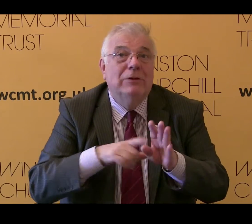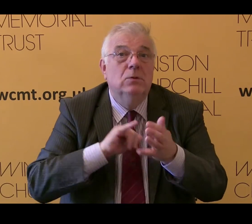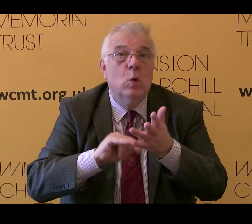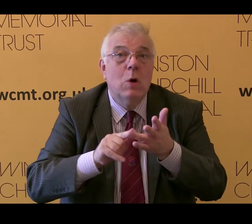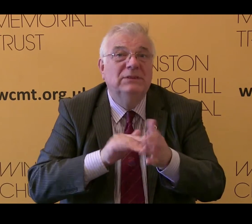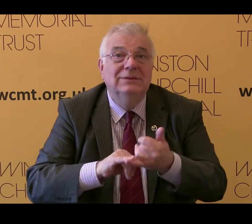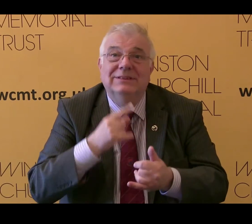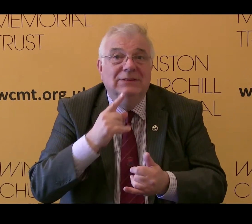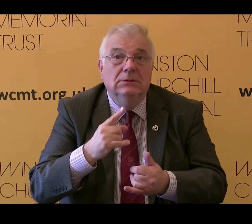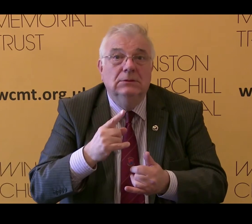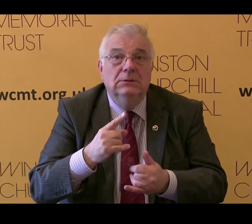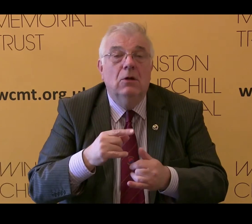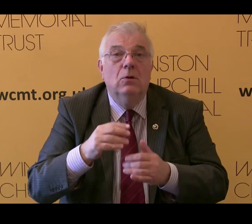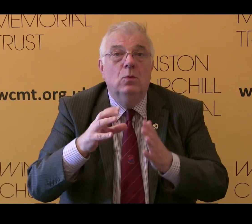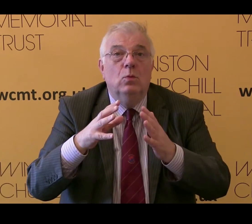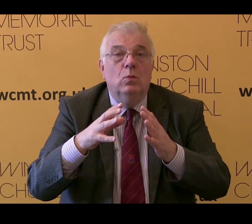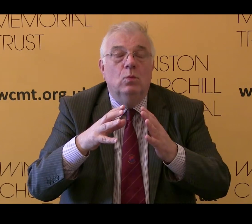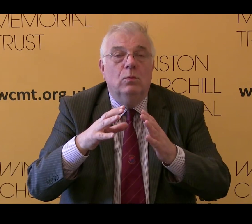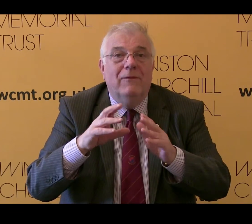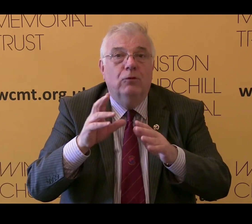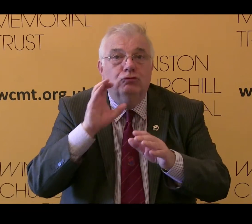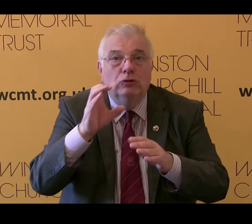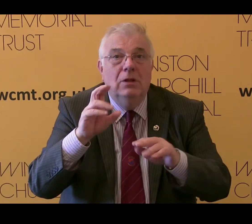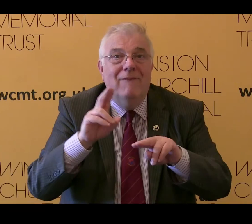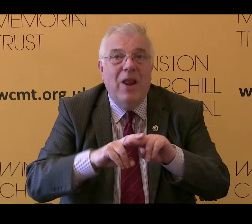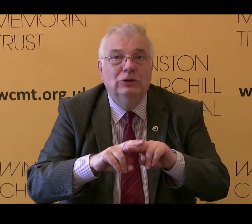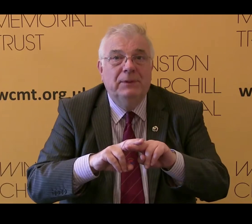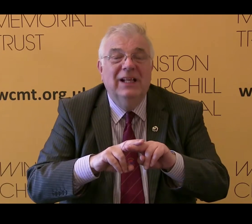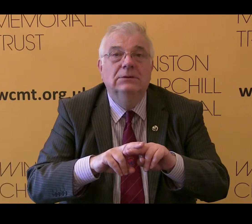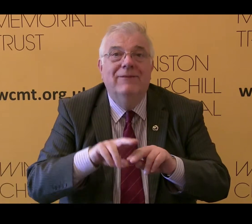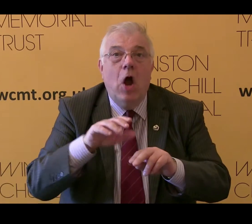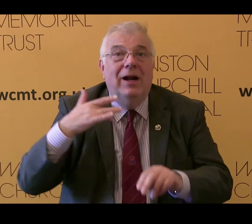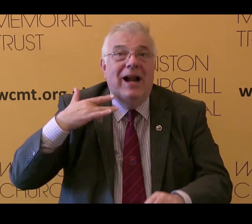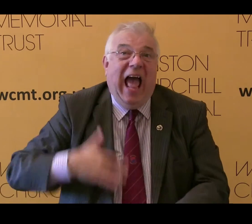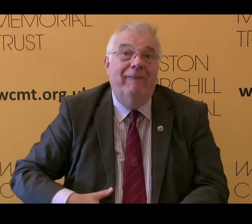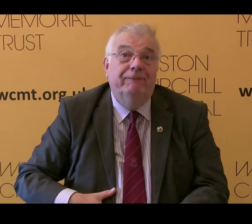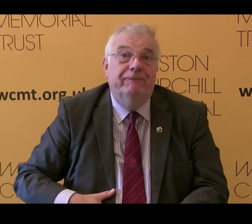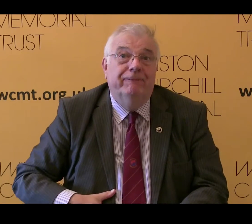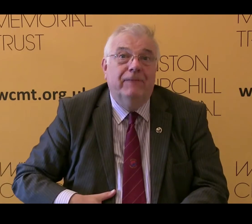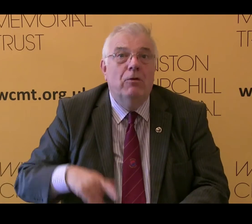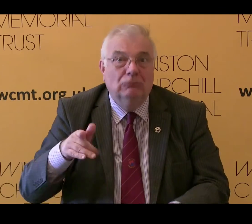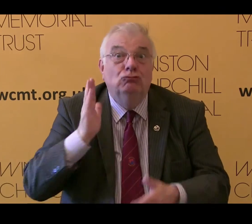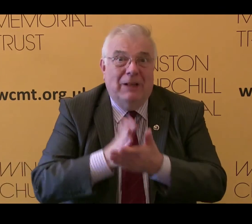Lady Mary Soames said, the Churchill Trust is for life, and I think it really